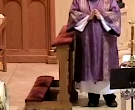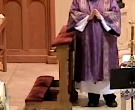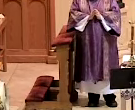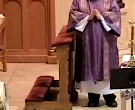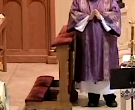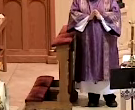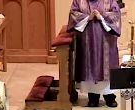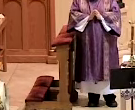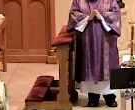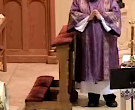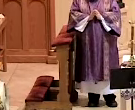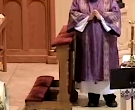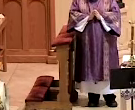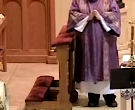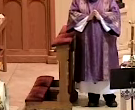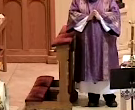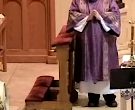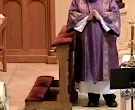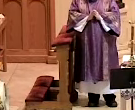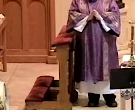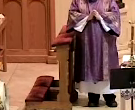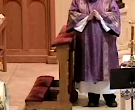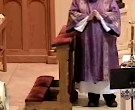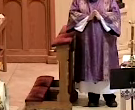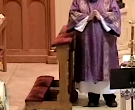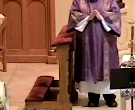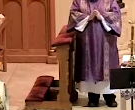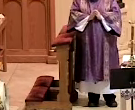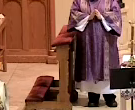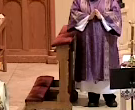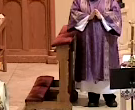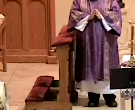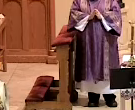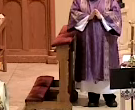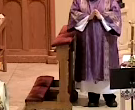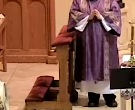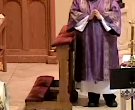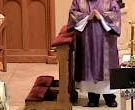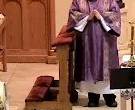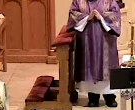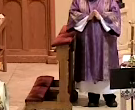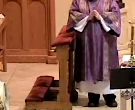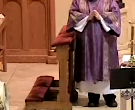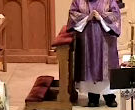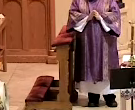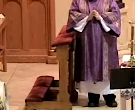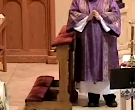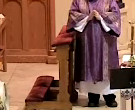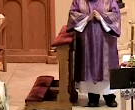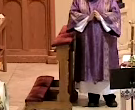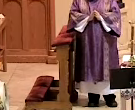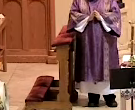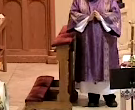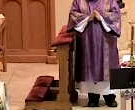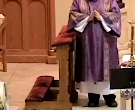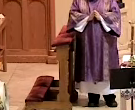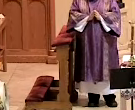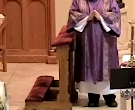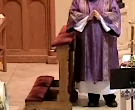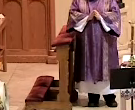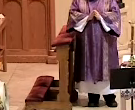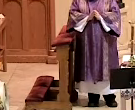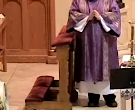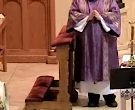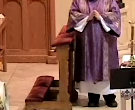indeed." Then he blessed the cup of wine, "Take